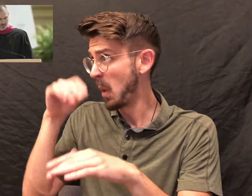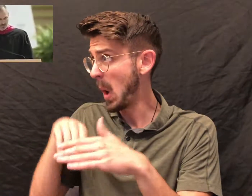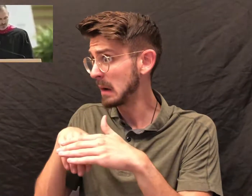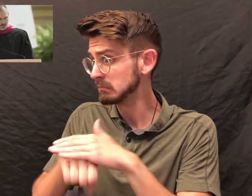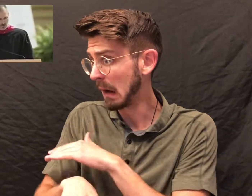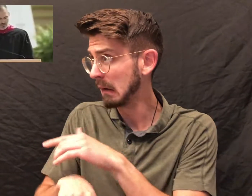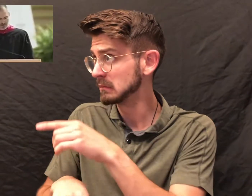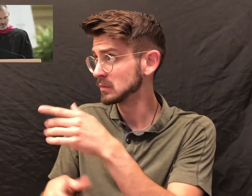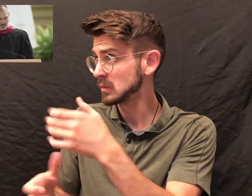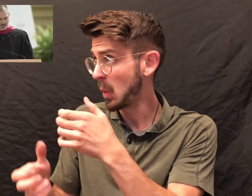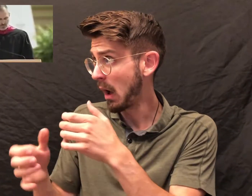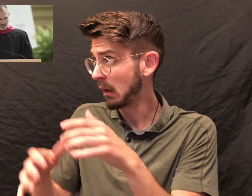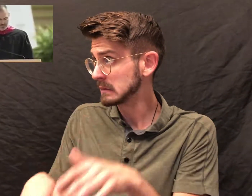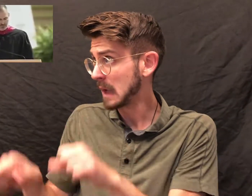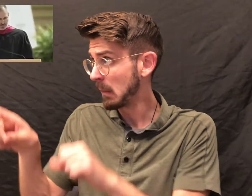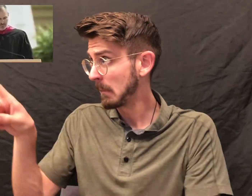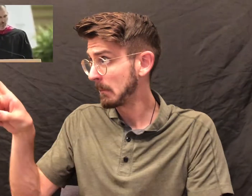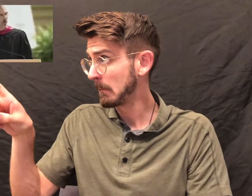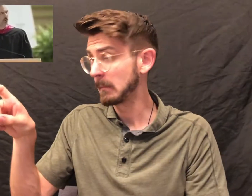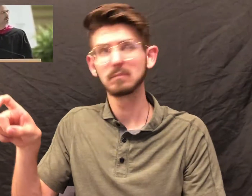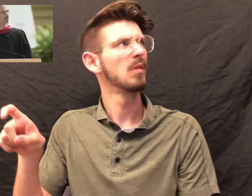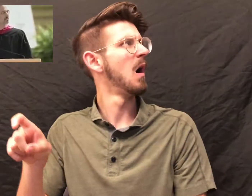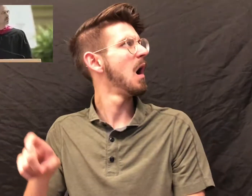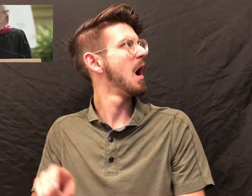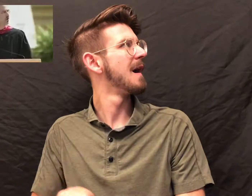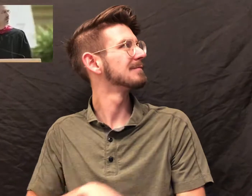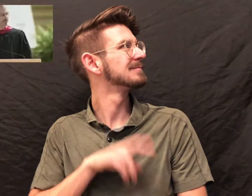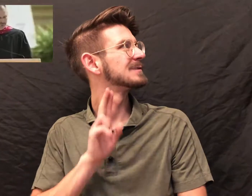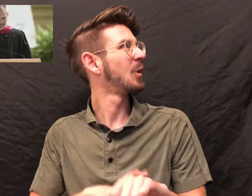want him?" They said, "Of course."